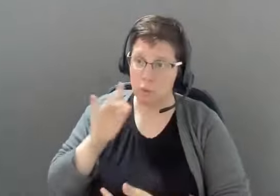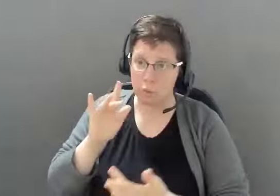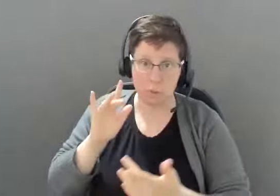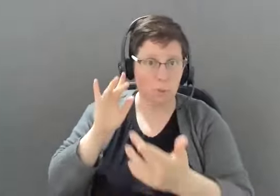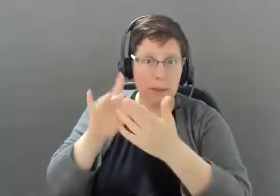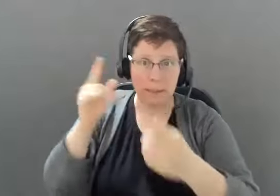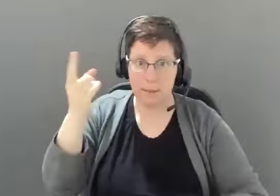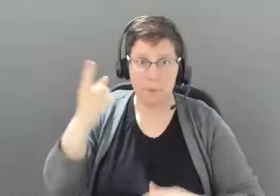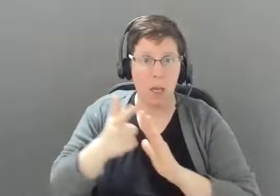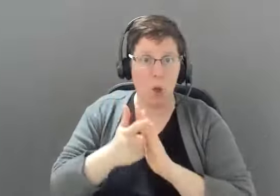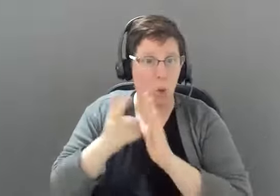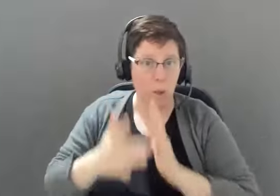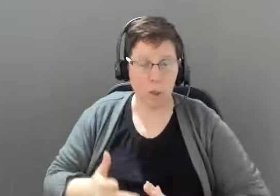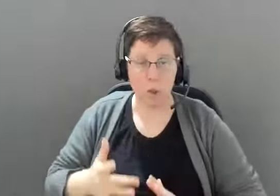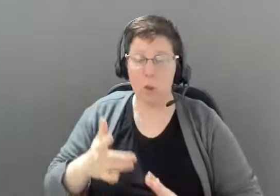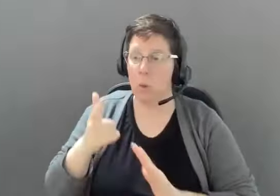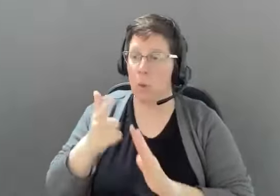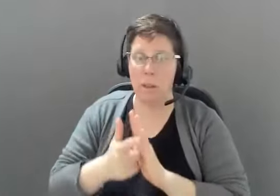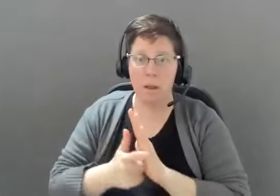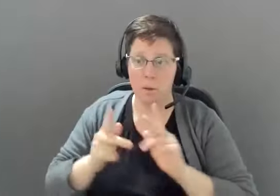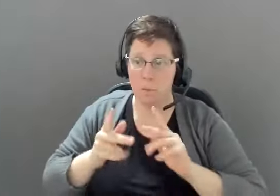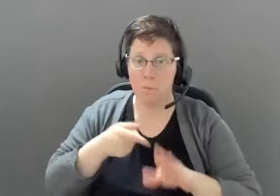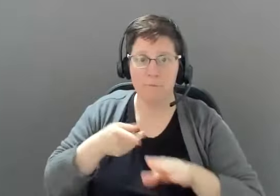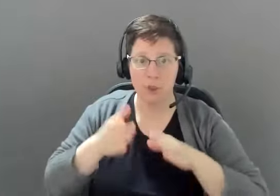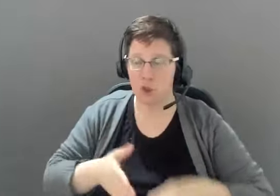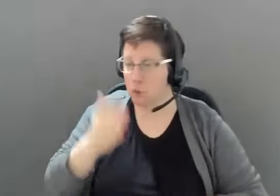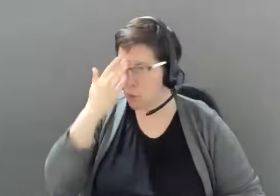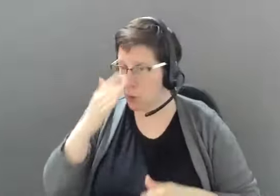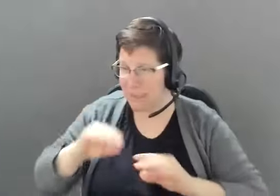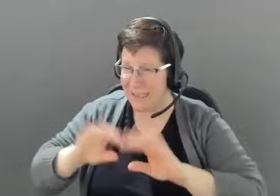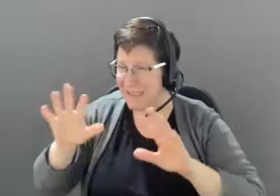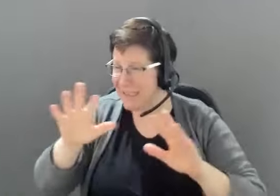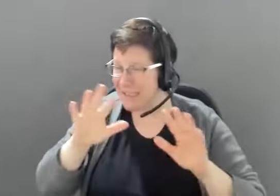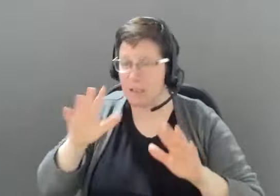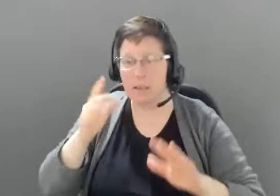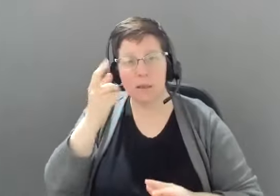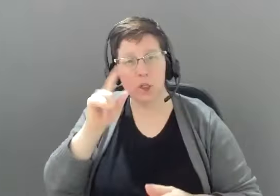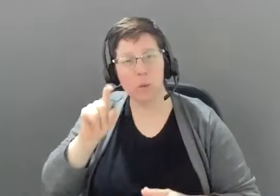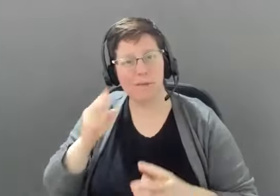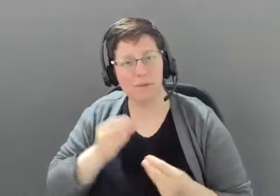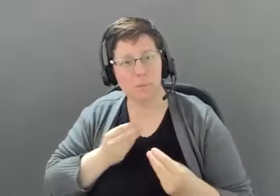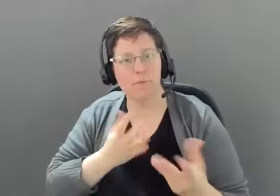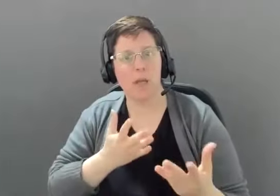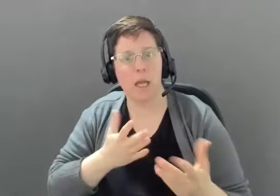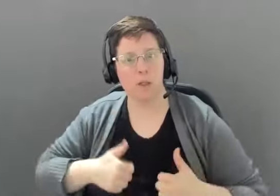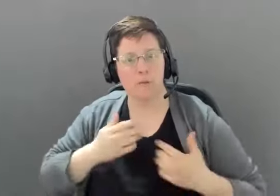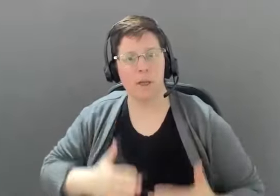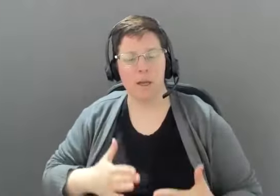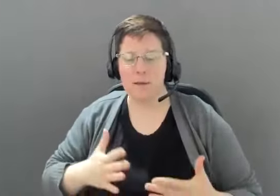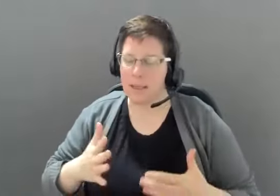talk to legal professionals who know. You need to be able to give a survivor as much as information as you